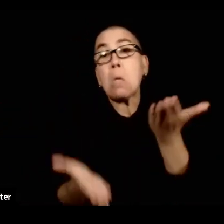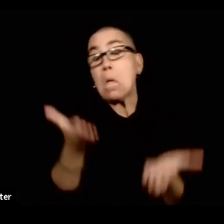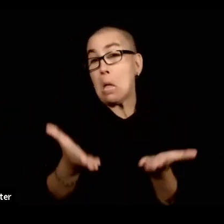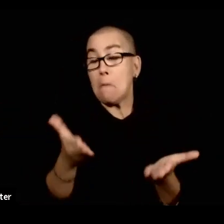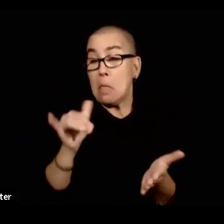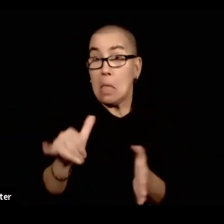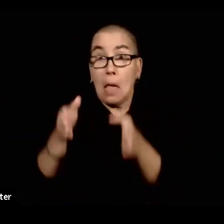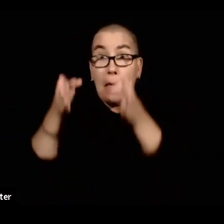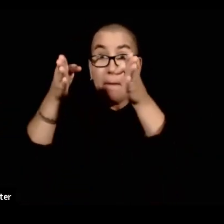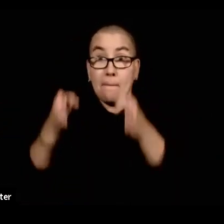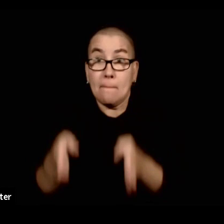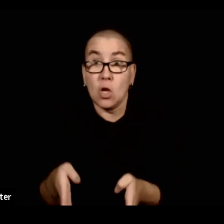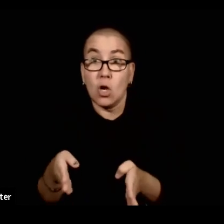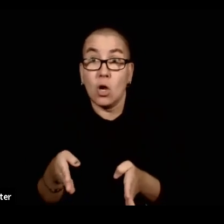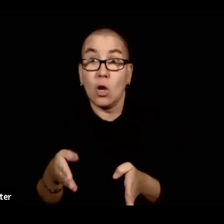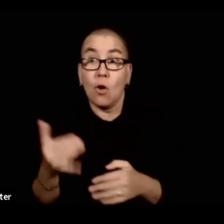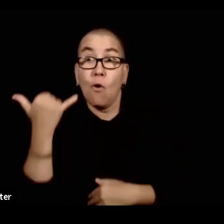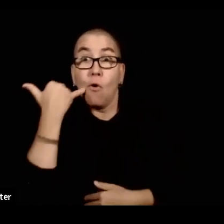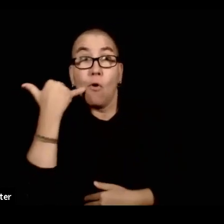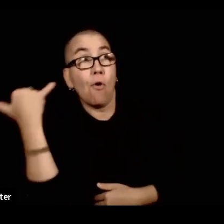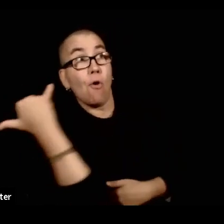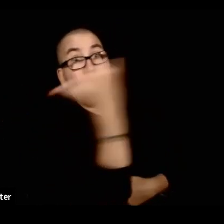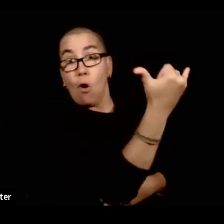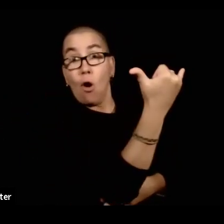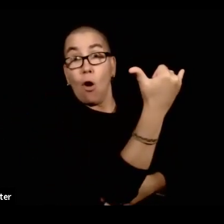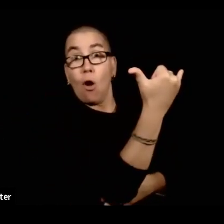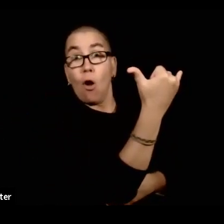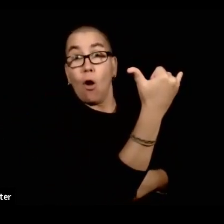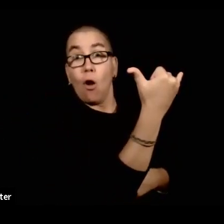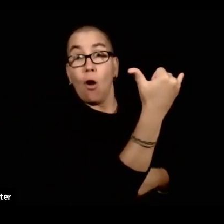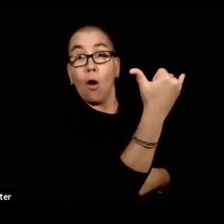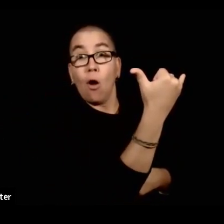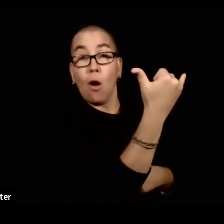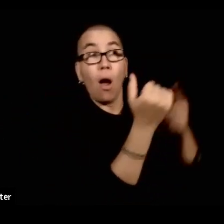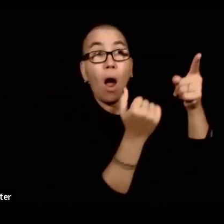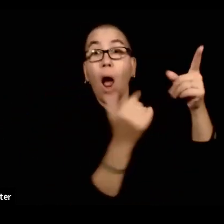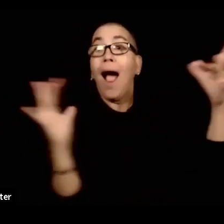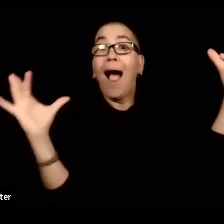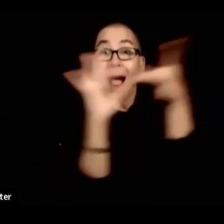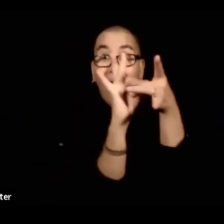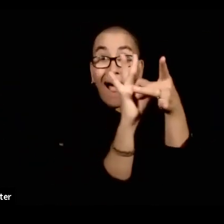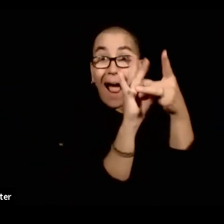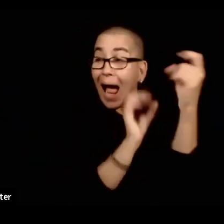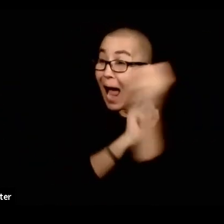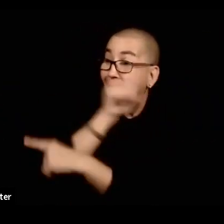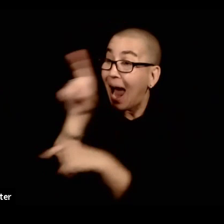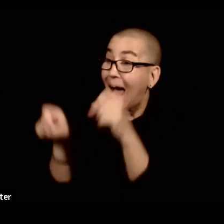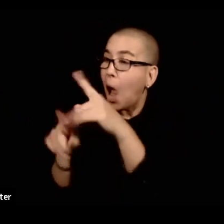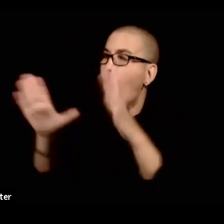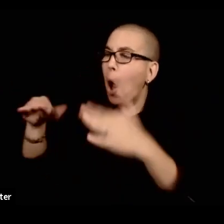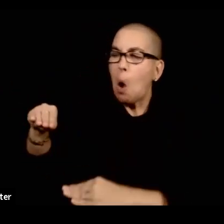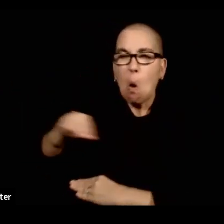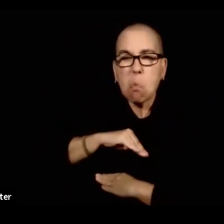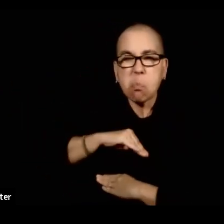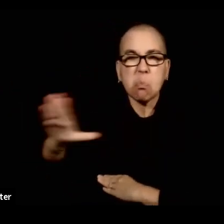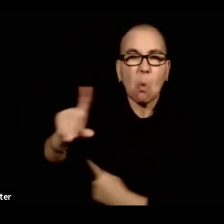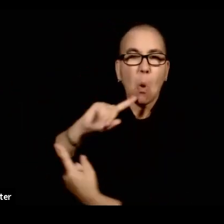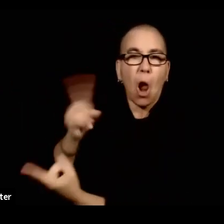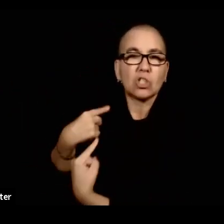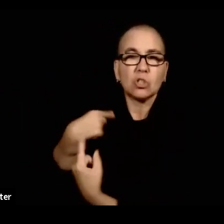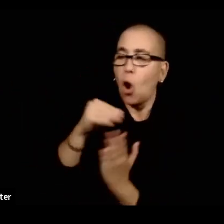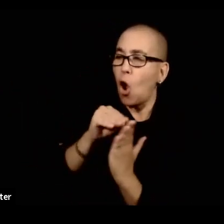we reach out to them. But certainly, you know, we wouldn't say you can't tell people. It helps to make